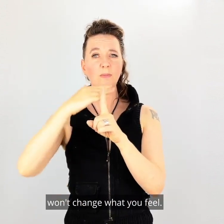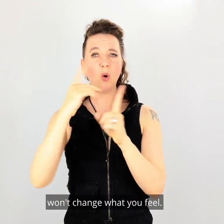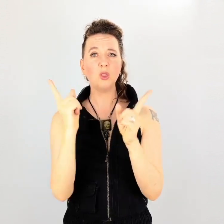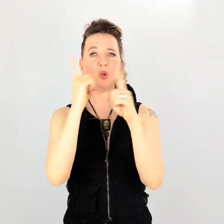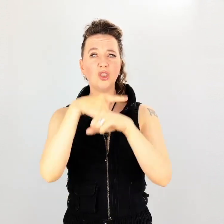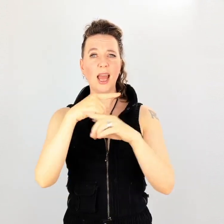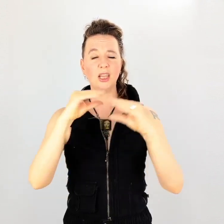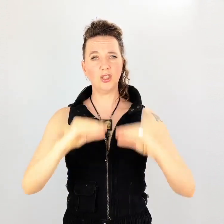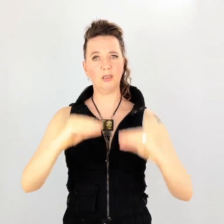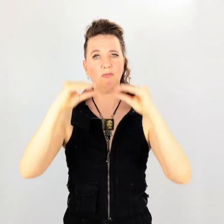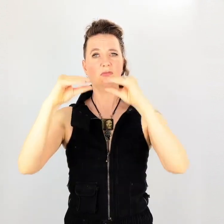feel.